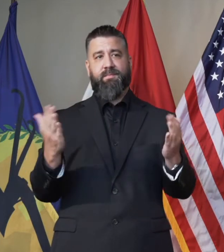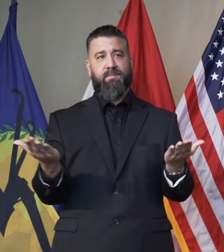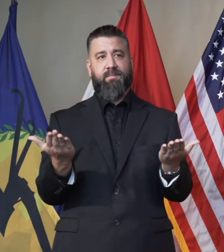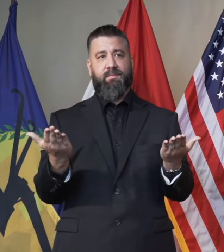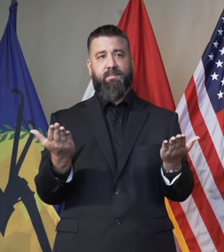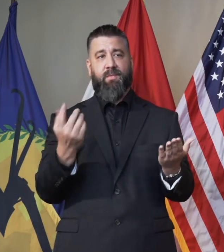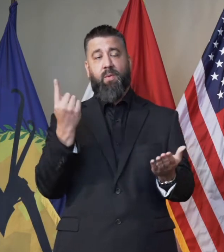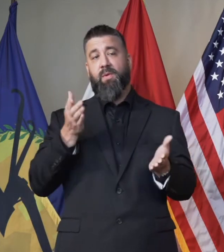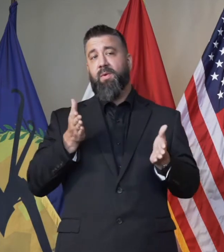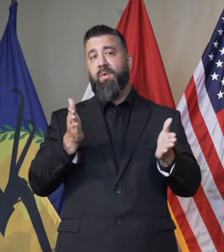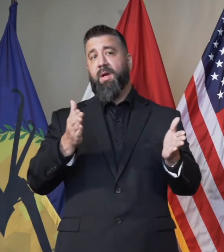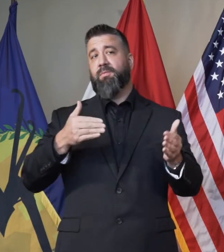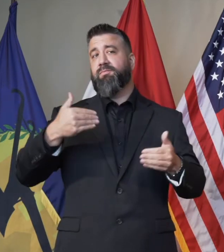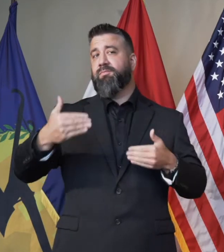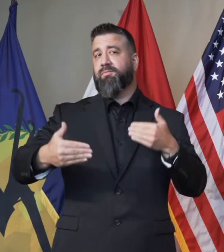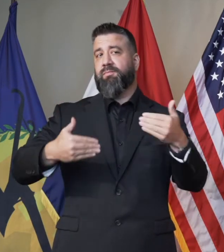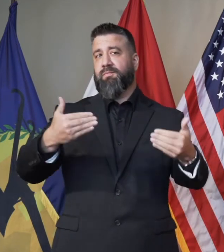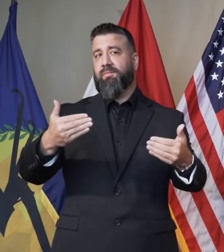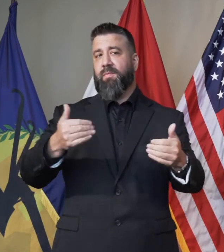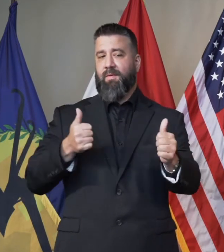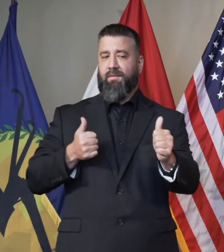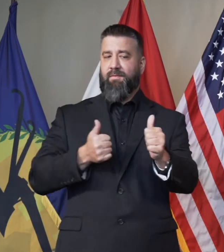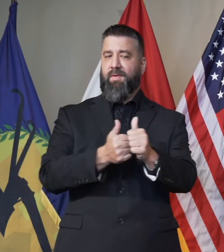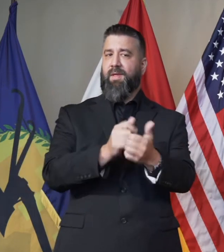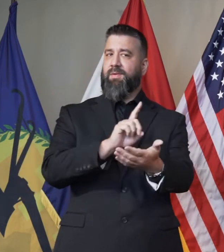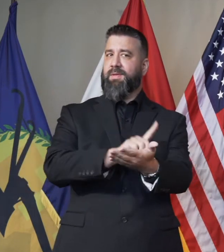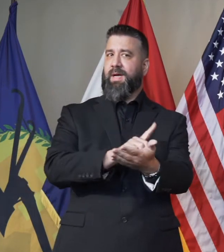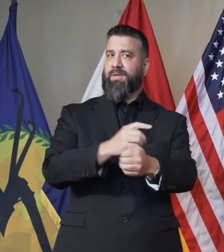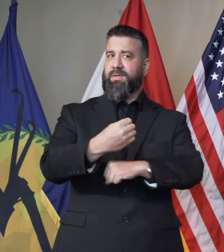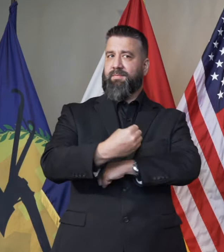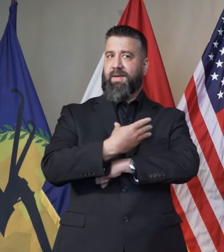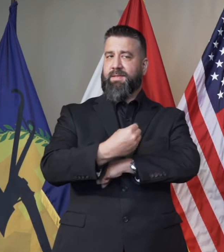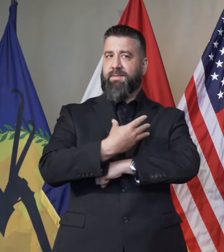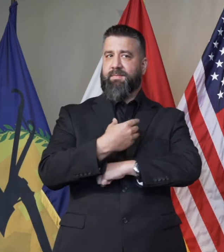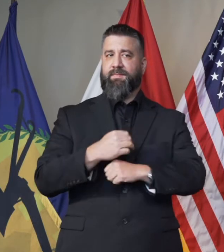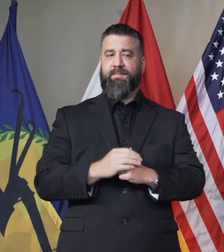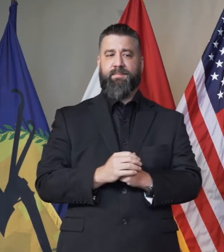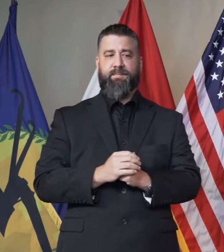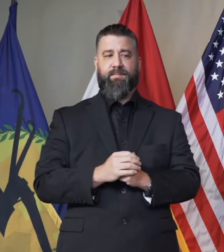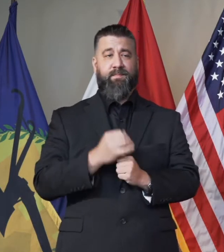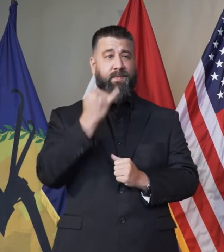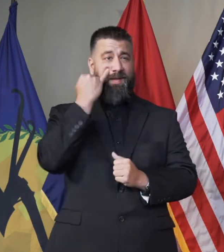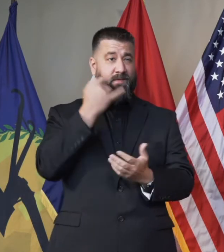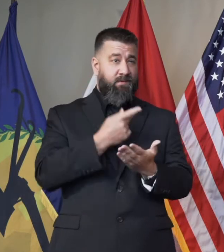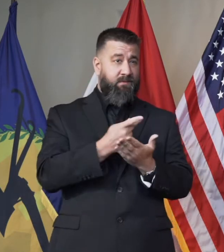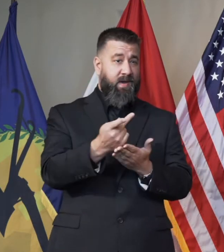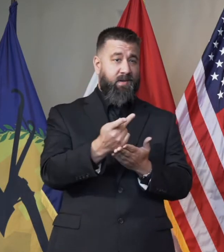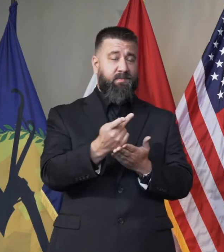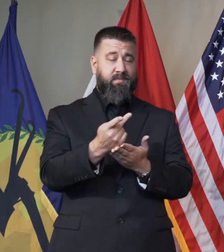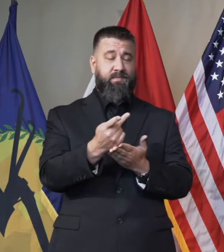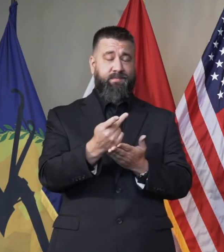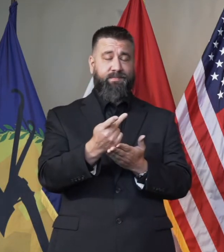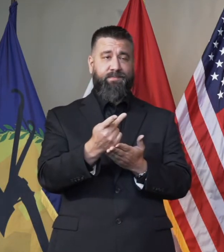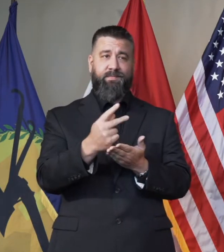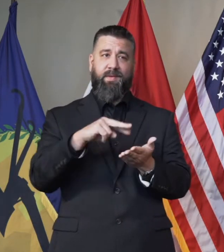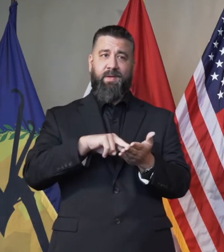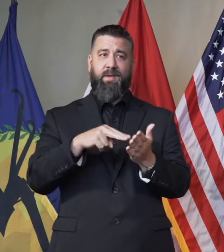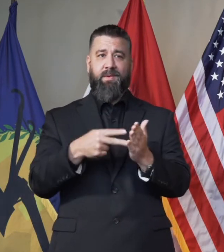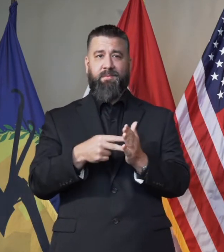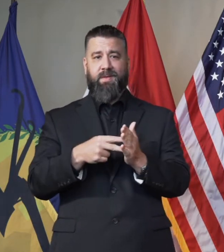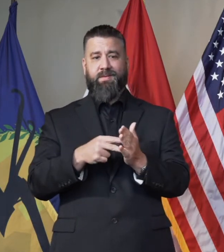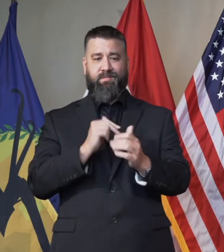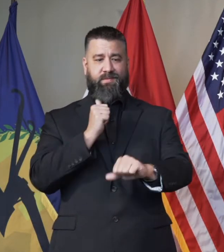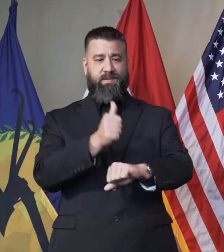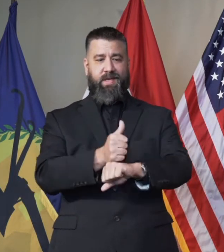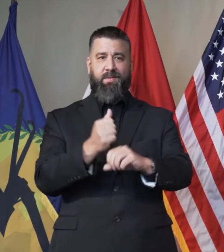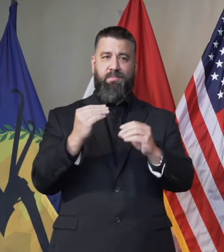forward is following our medical experts' best advice. If we fail in our efforts, we'll be forced to enact more